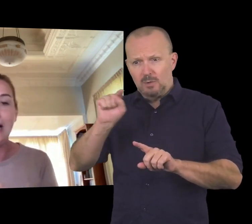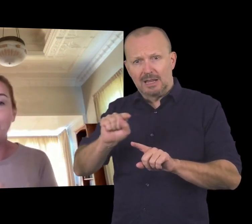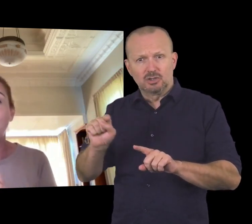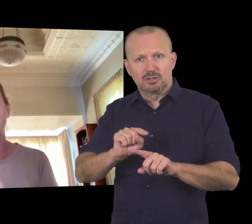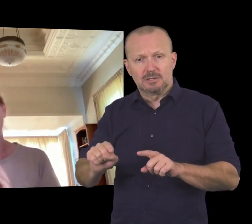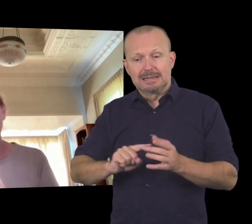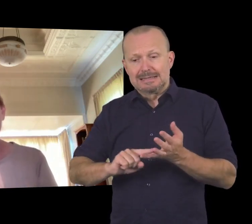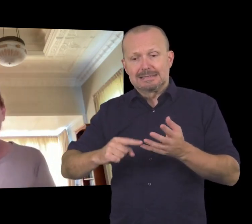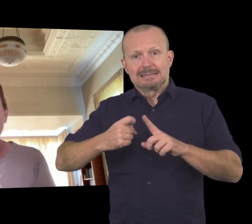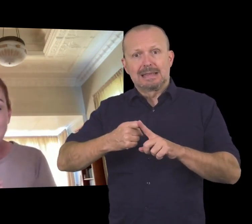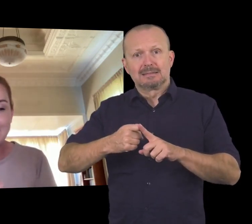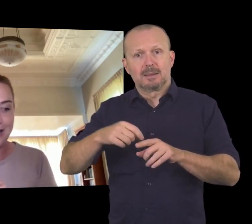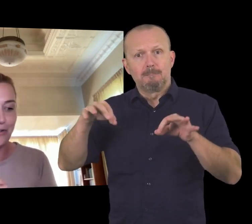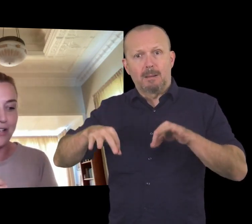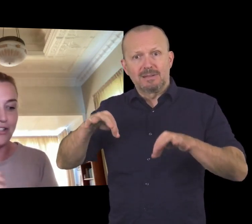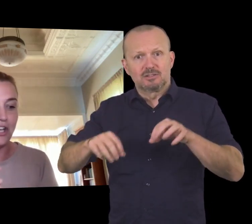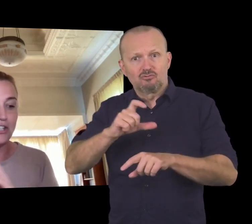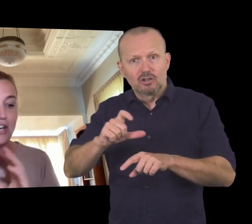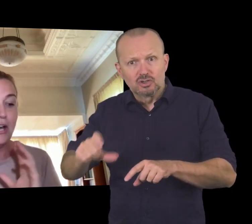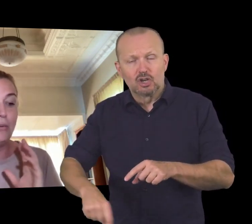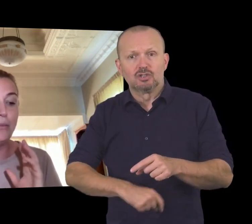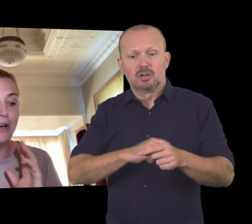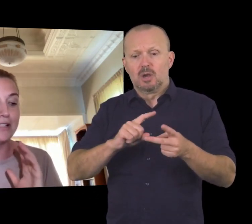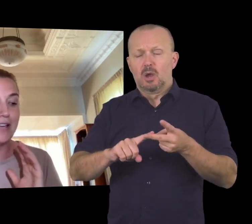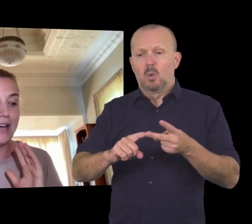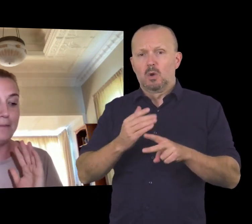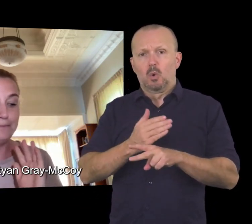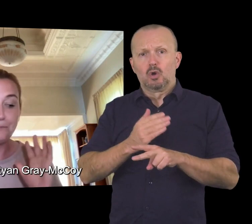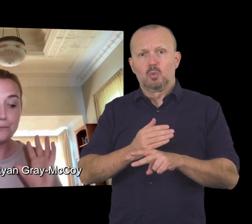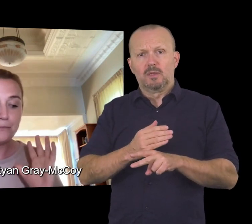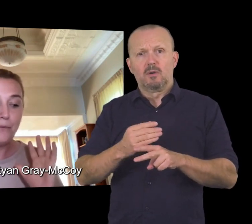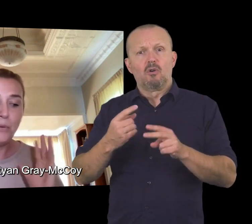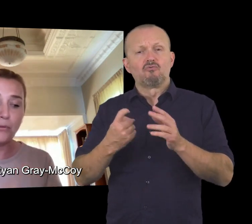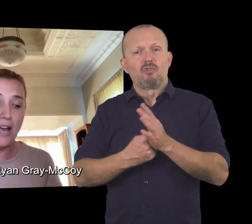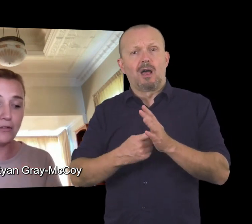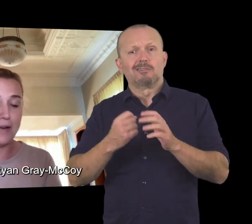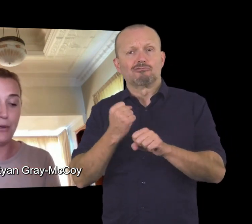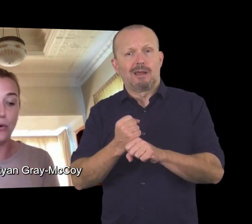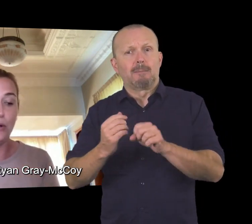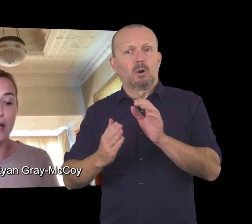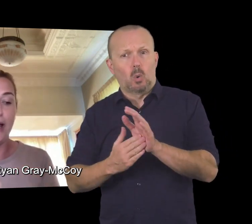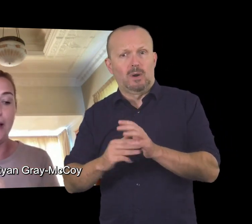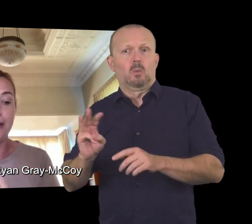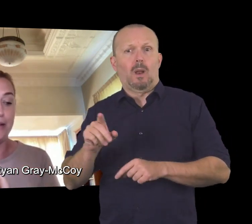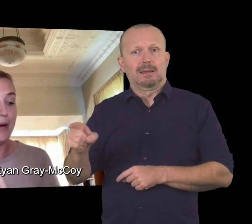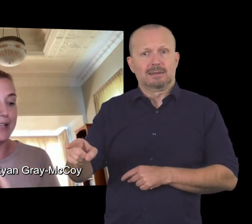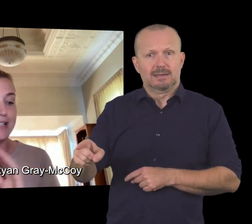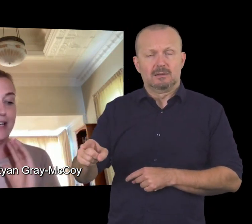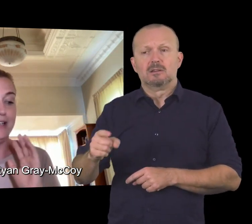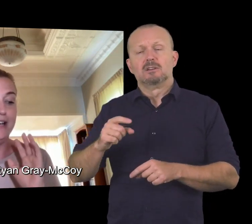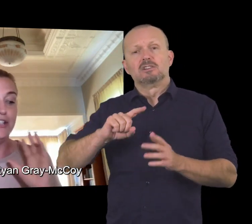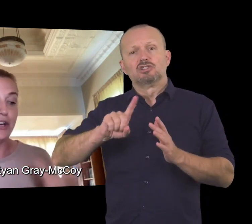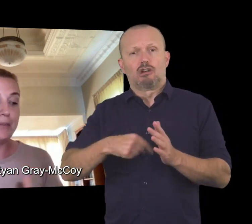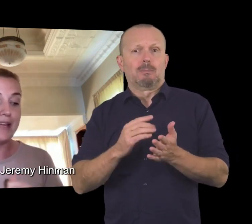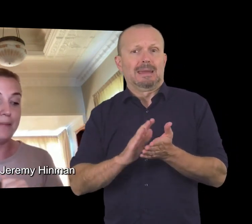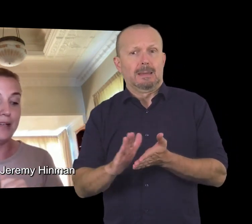places. We worked with Tusk Puppets in Christchurch. We worked with Ryan Gray McCoy in